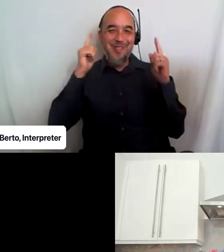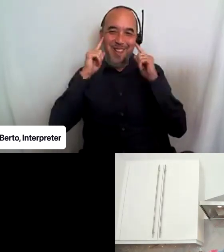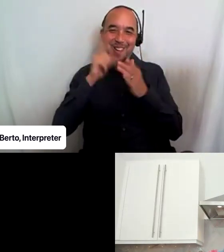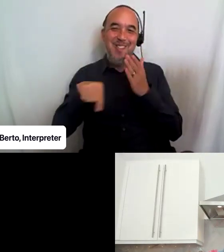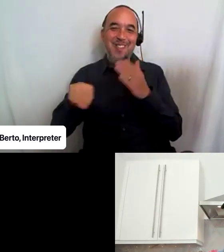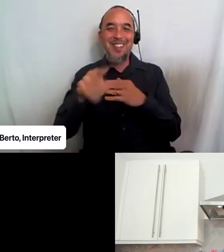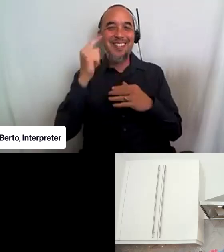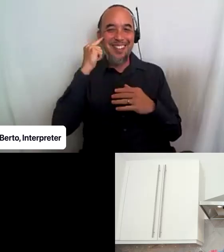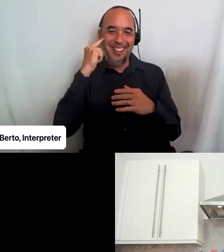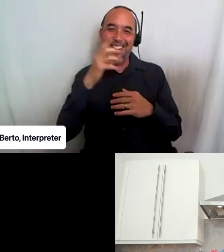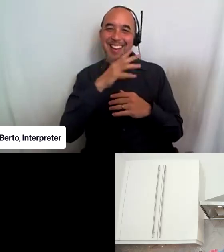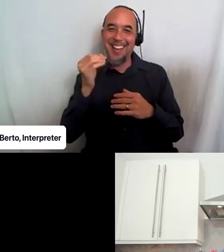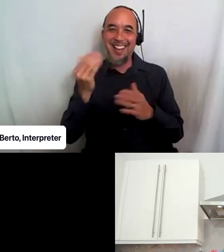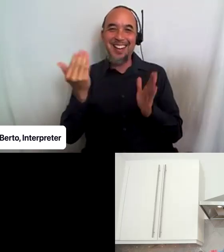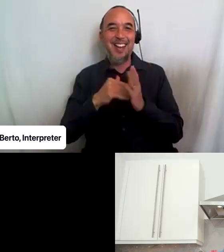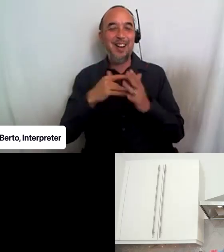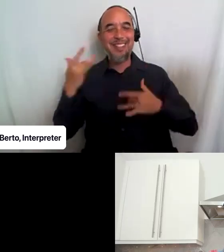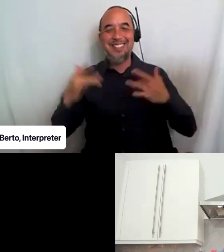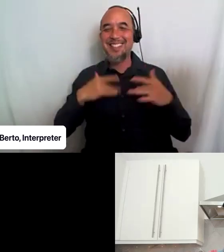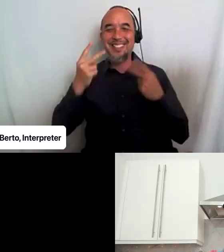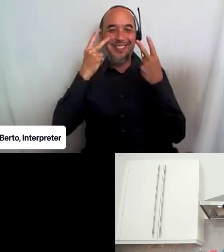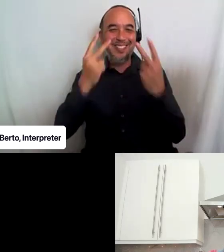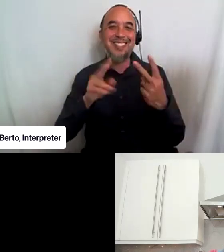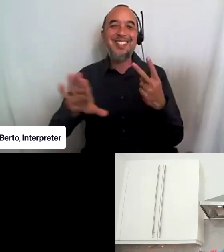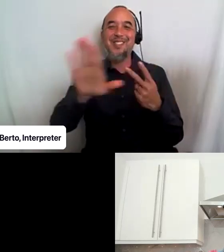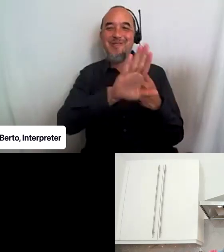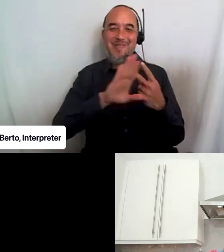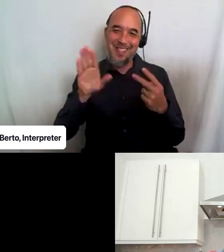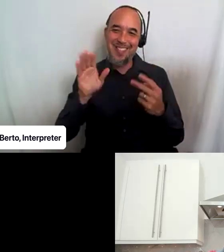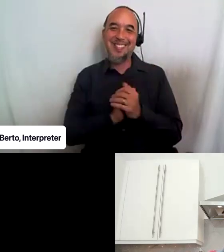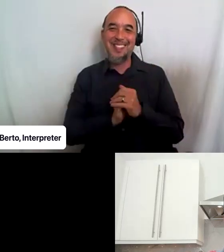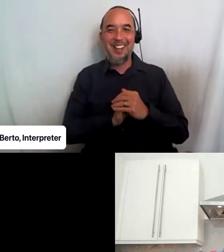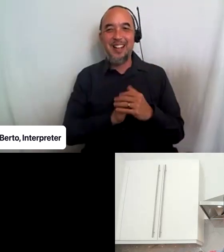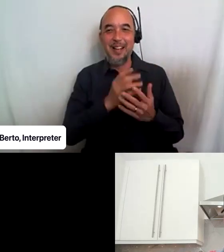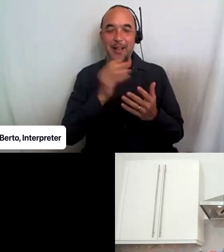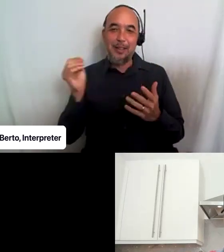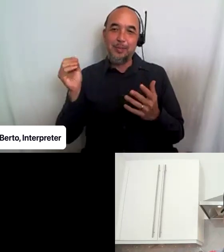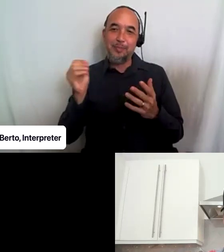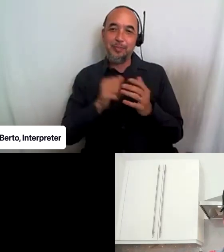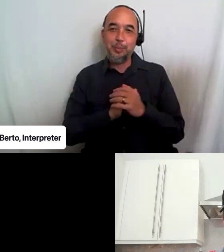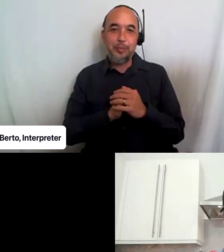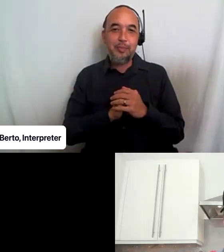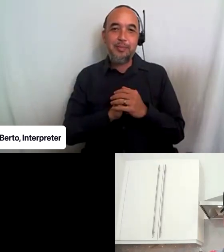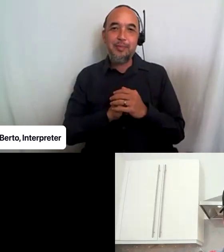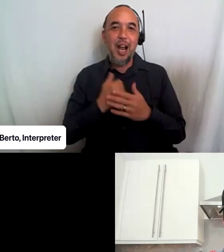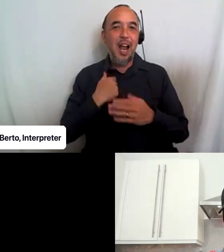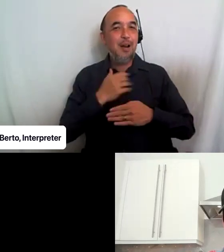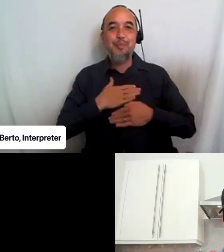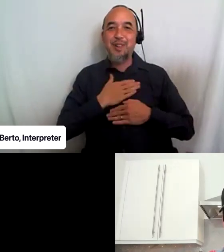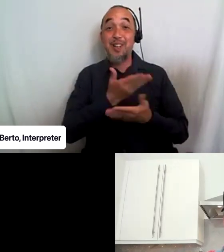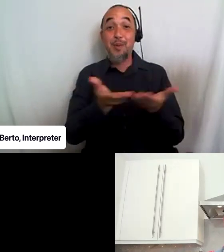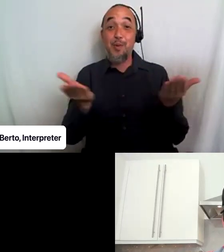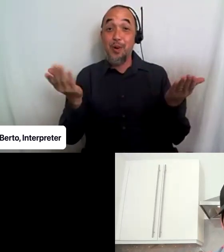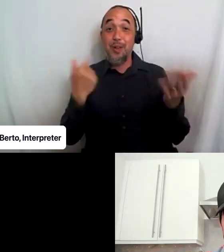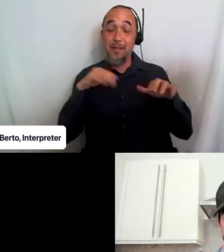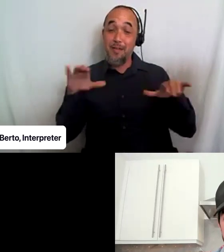I'm so excited to see your creations, and I appreciate you guys so much. I've done everything I